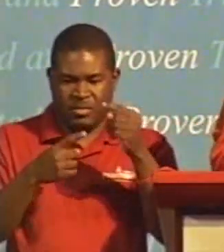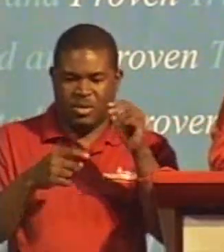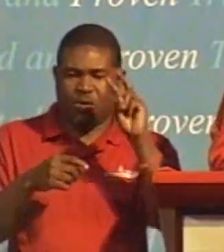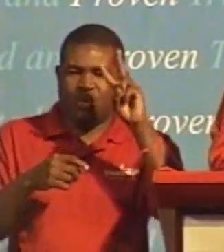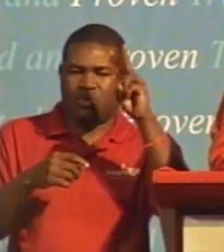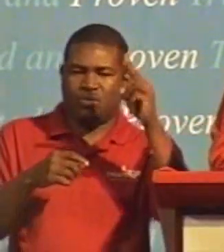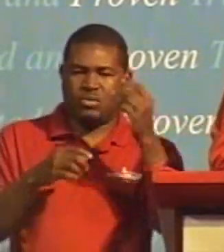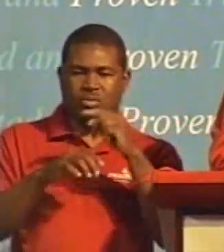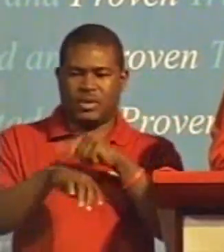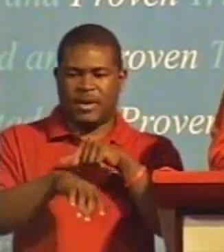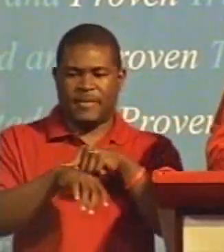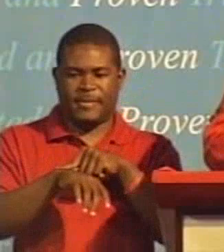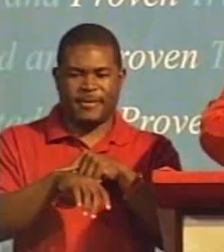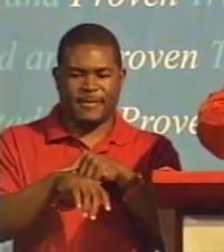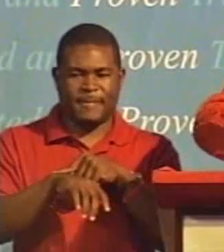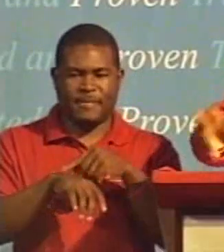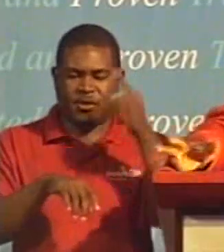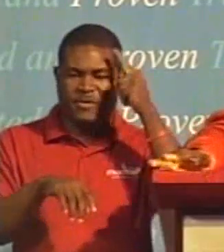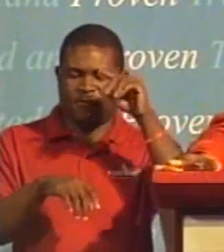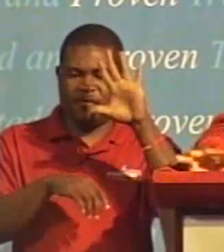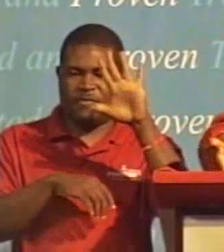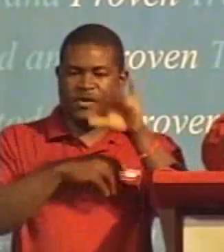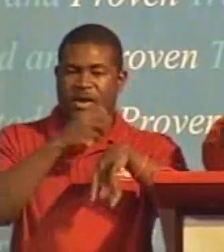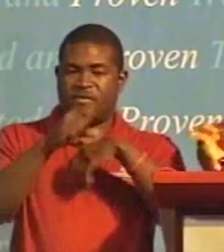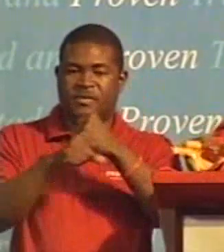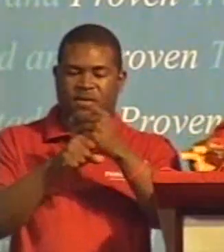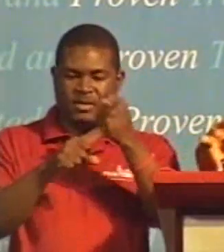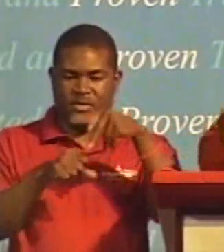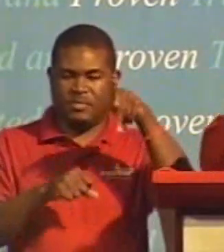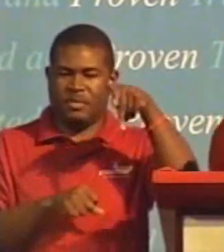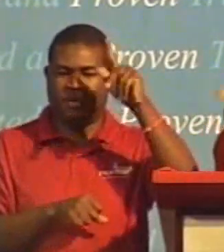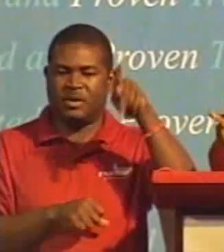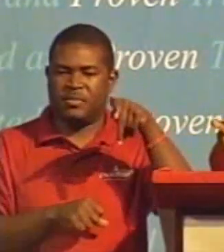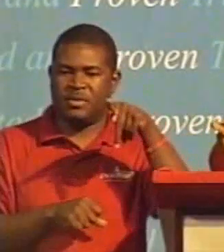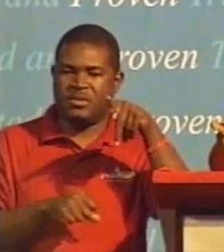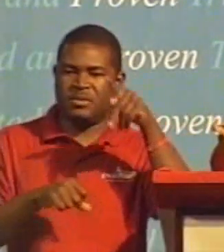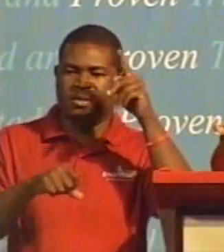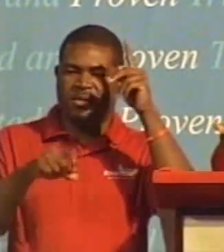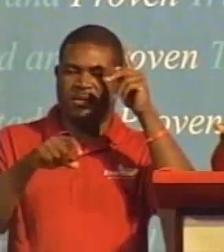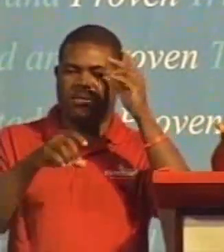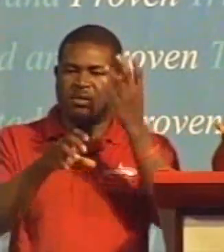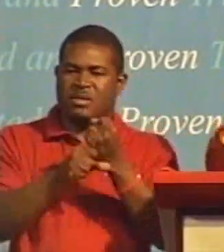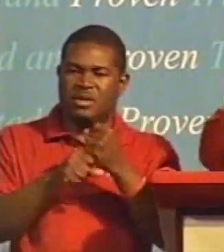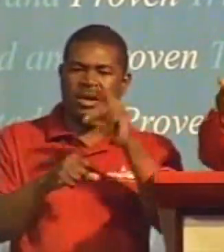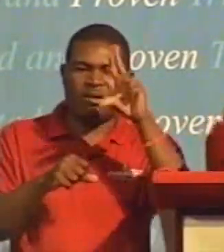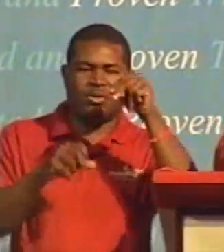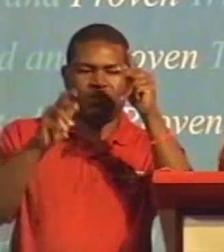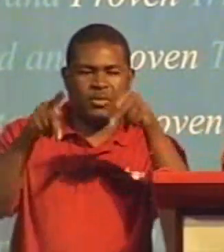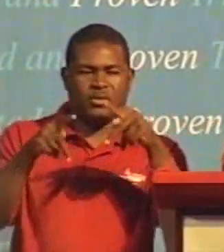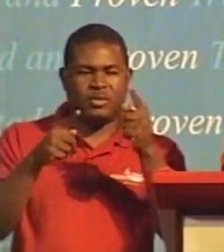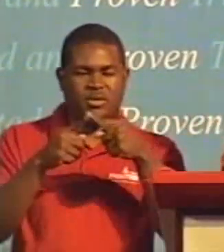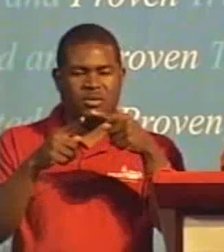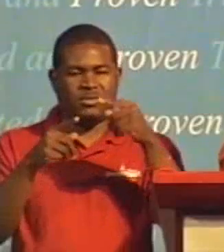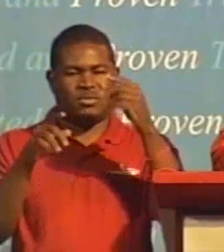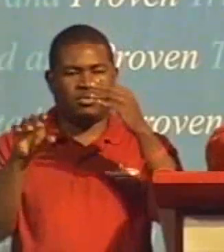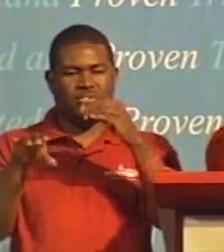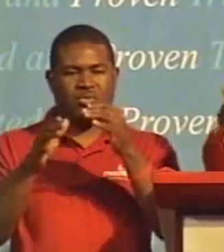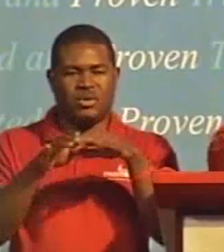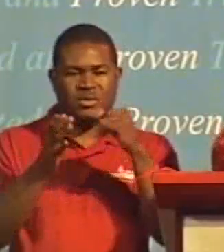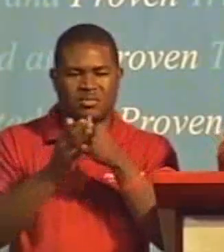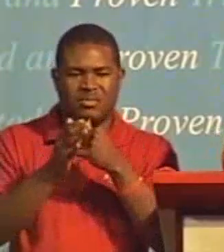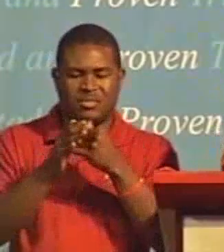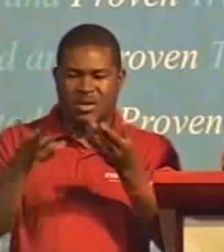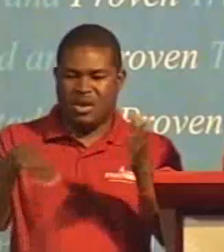occasions. For 5 years, the PLP couldn't get nobody to bid. Are you serious?